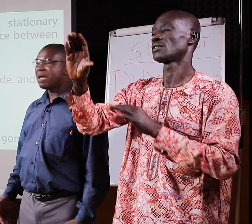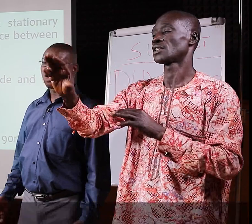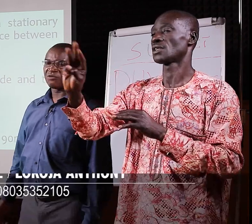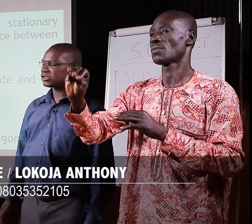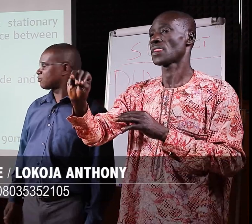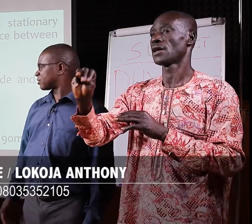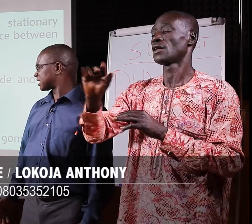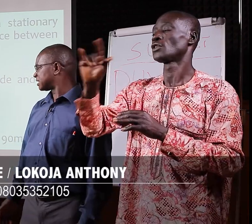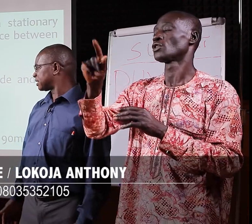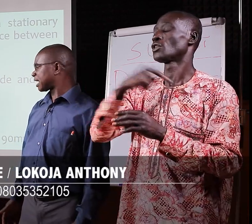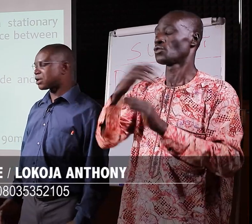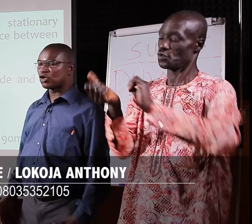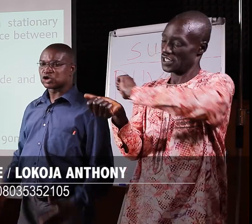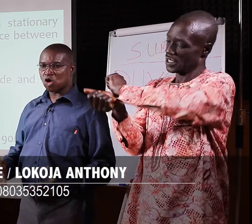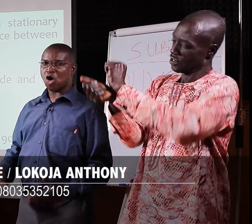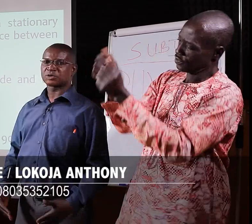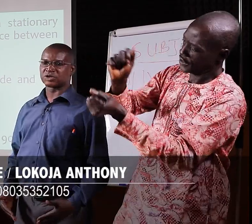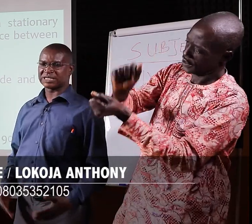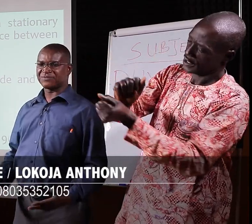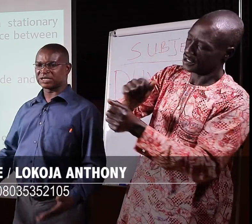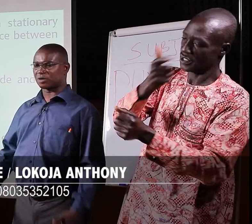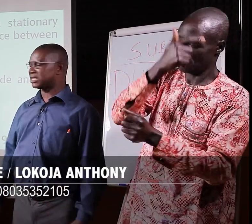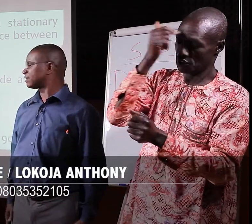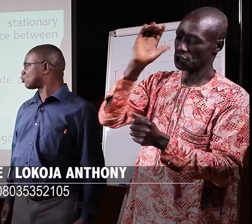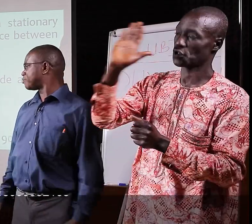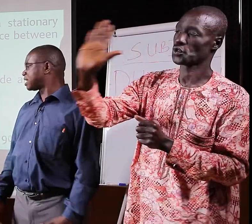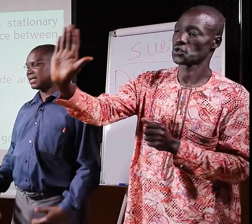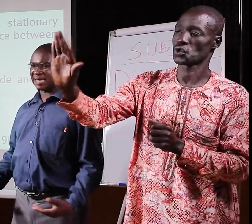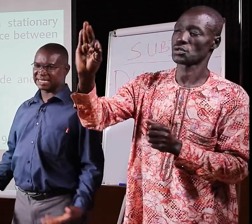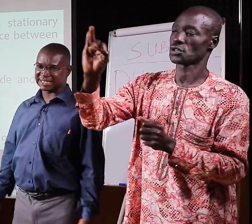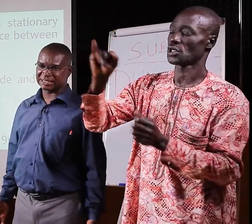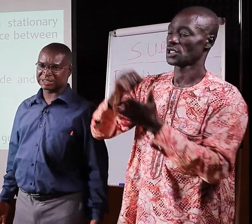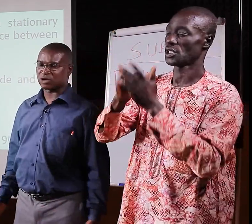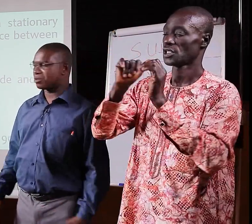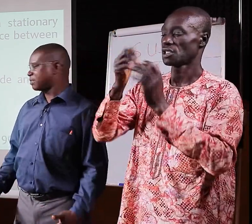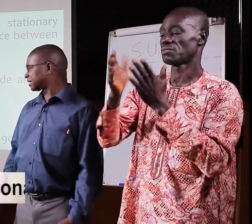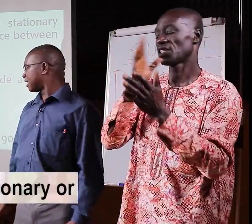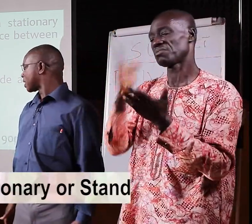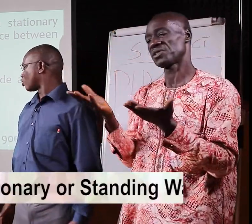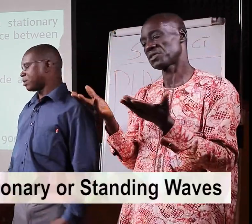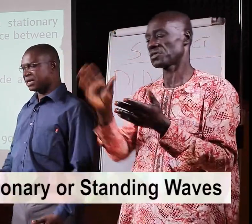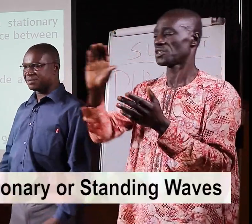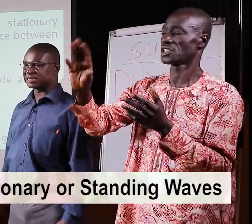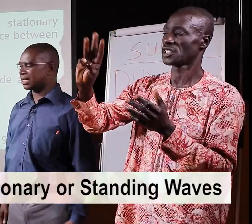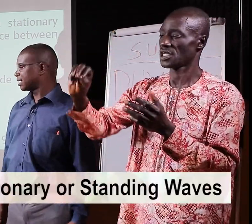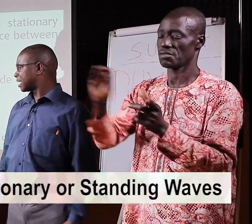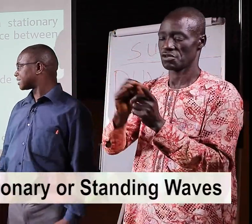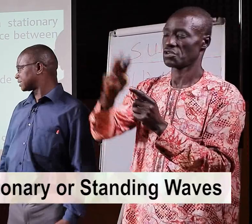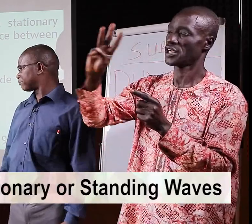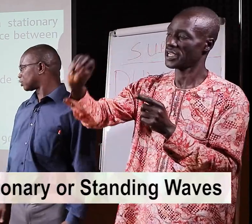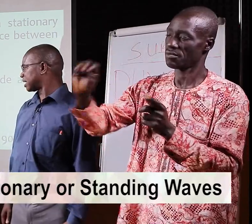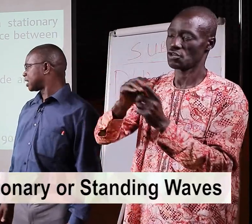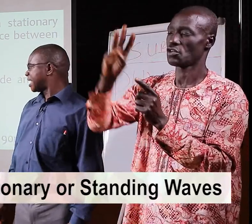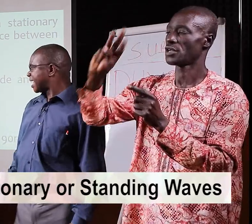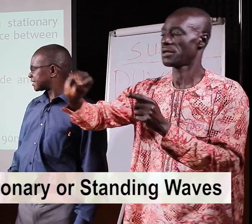so we make conversion from centimeter because your options, if it is objective, could be in either in centimeter, it could be meter, it could be millimeter, as